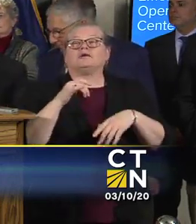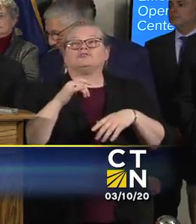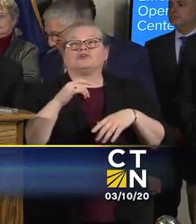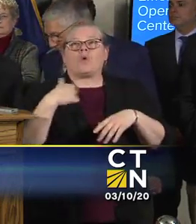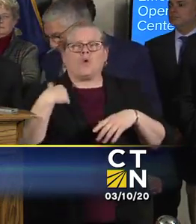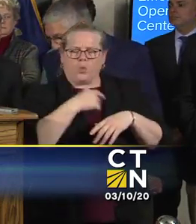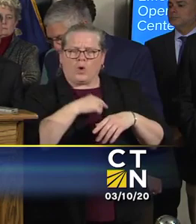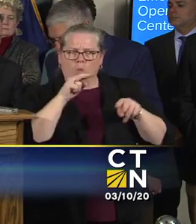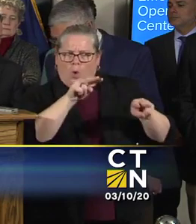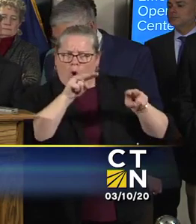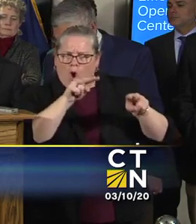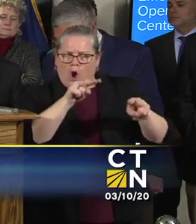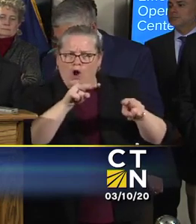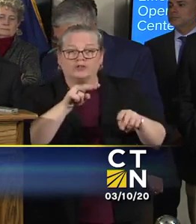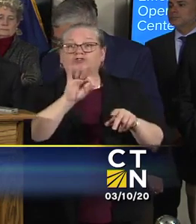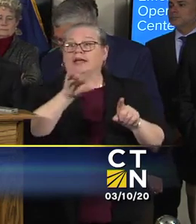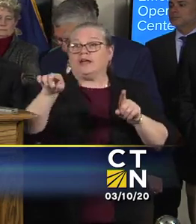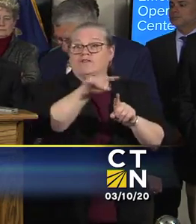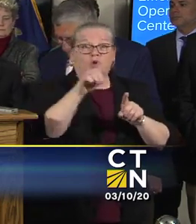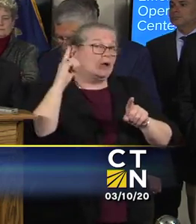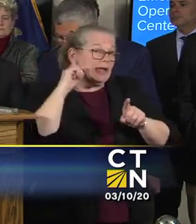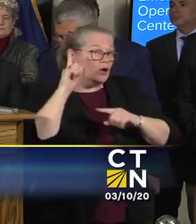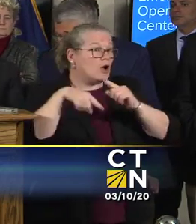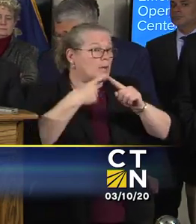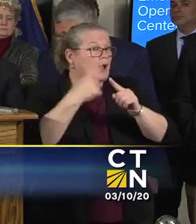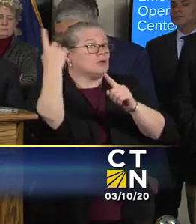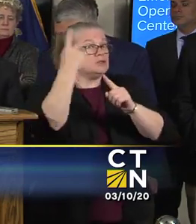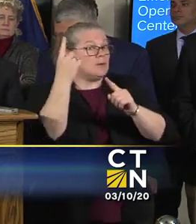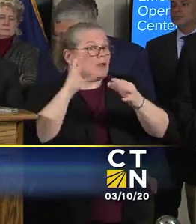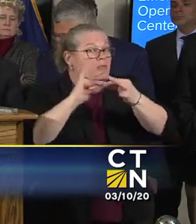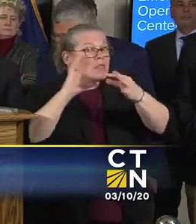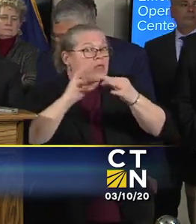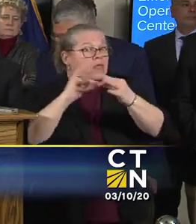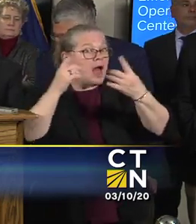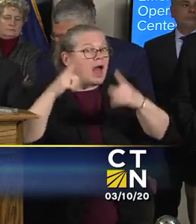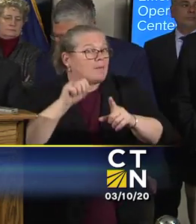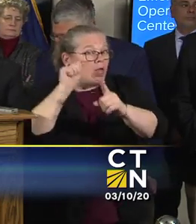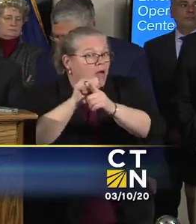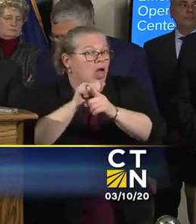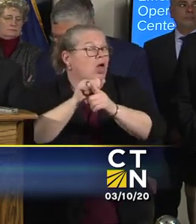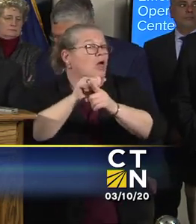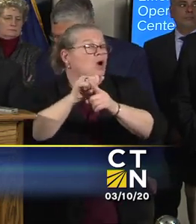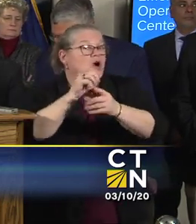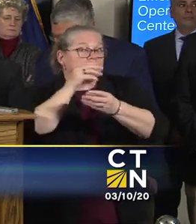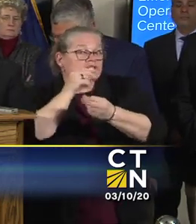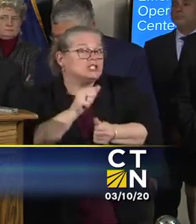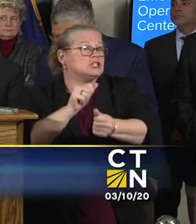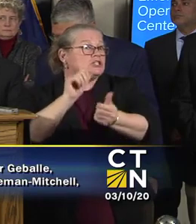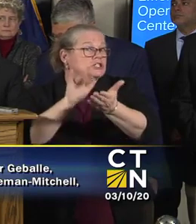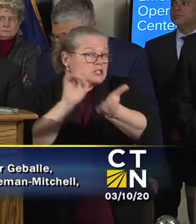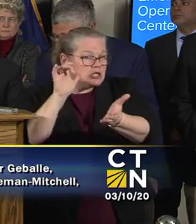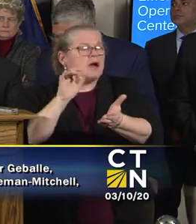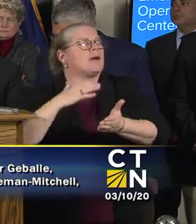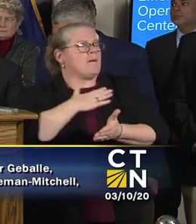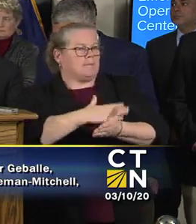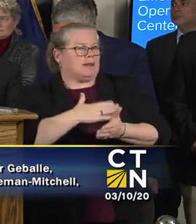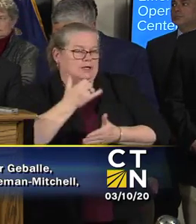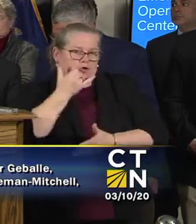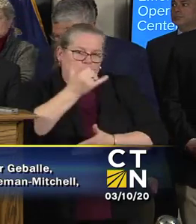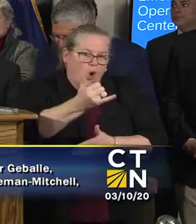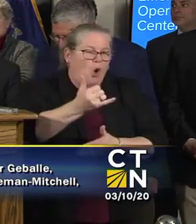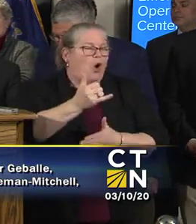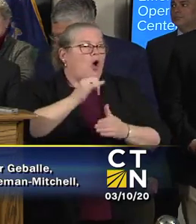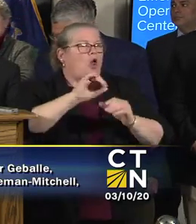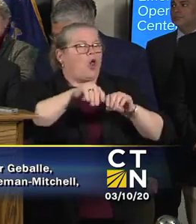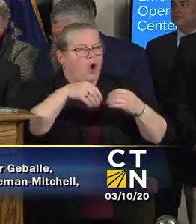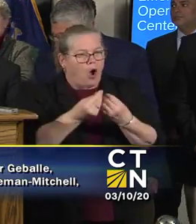member of the general public, please contact the Office of the Attorney General or the Department of Consumer Protection or any of your legislators,